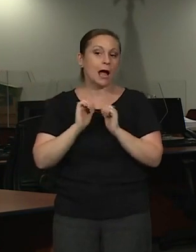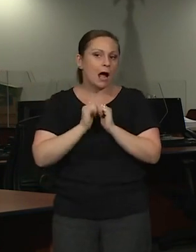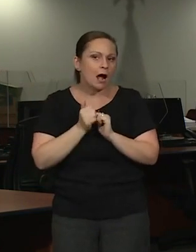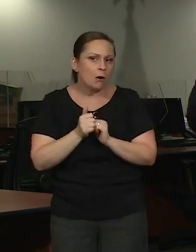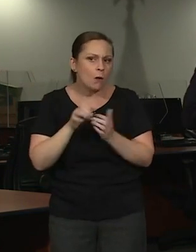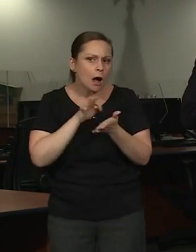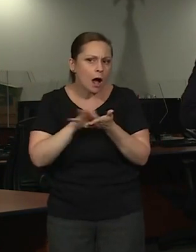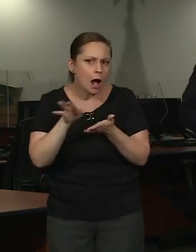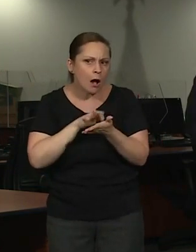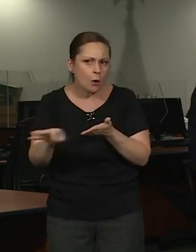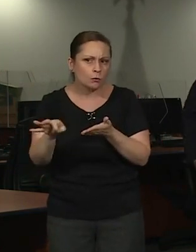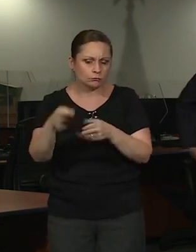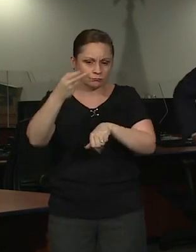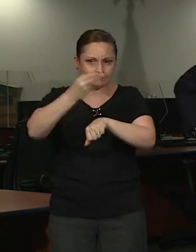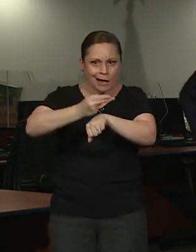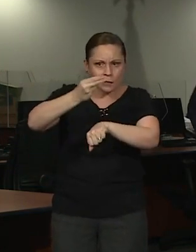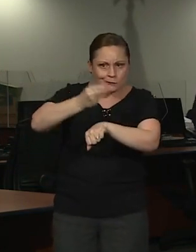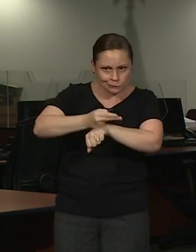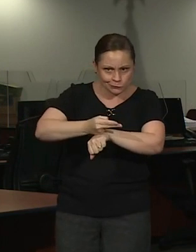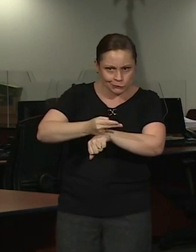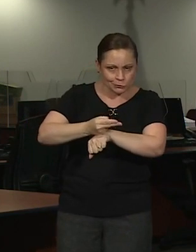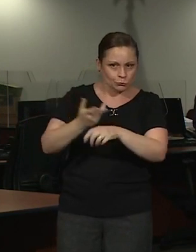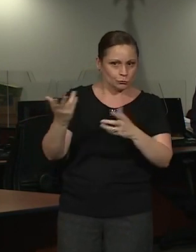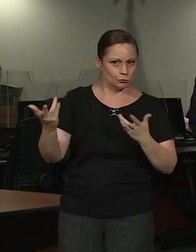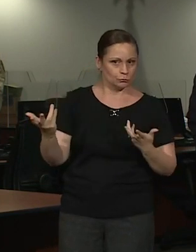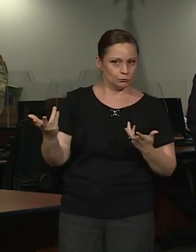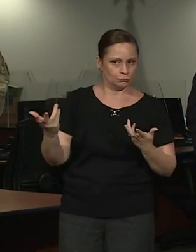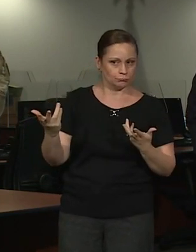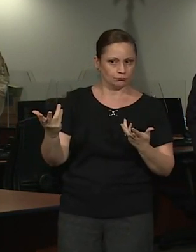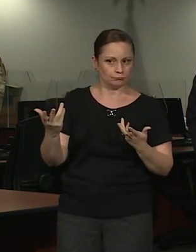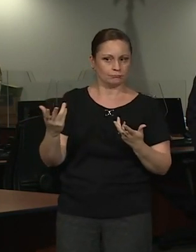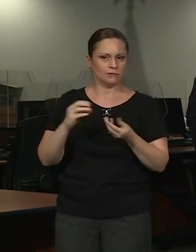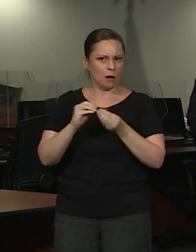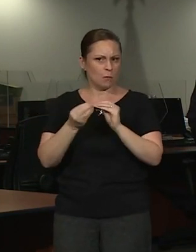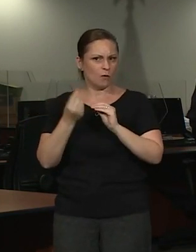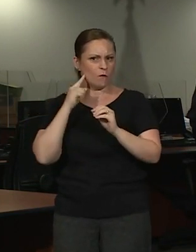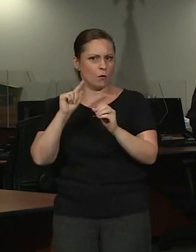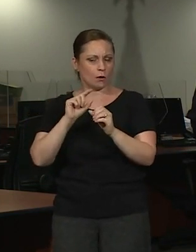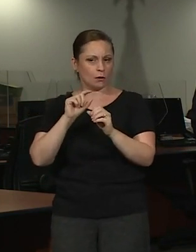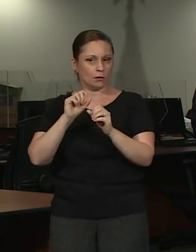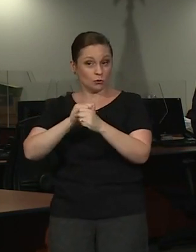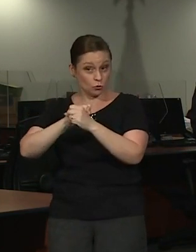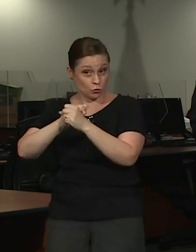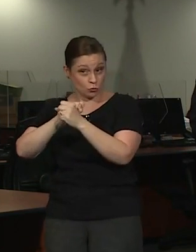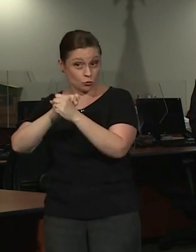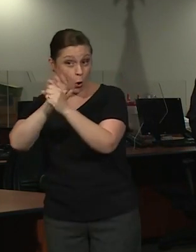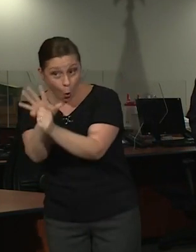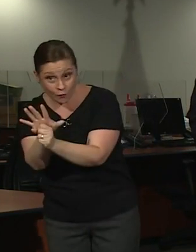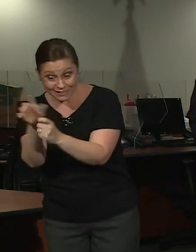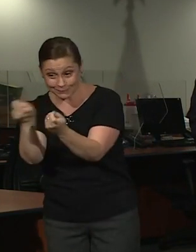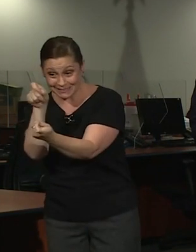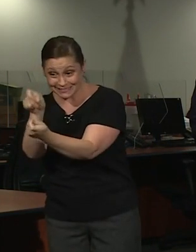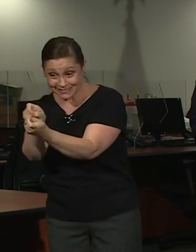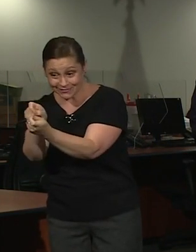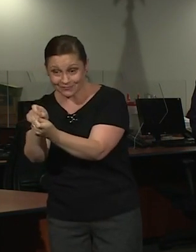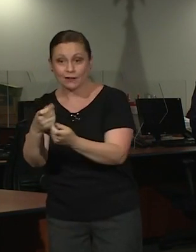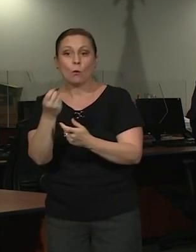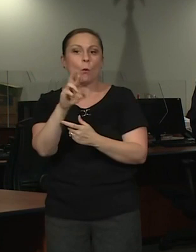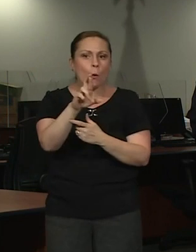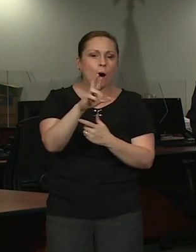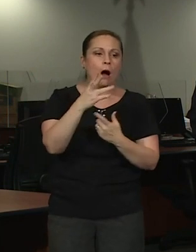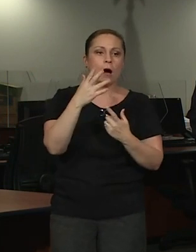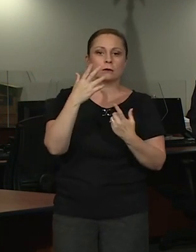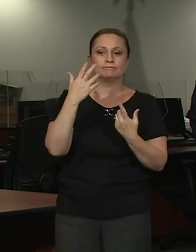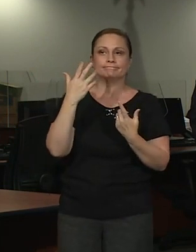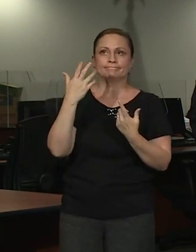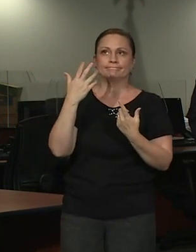count hospitalizations? Are they counted because they are sick with COVID, or perhaps because they've tested positive or